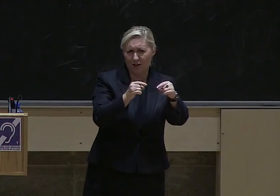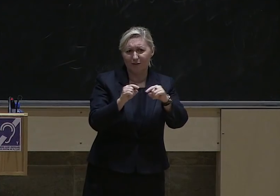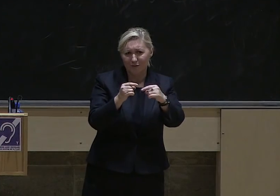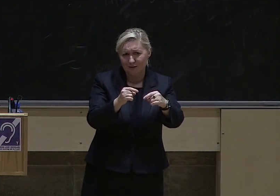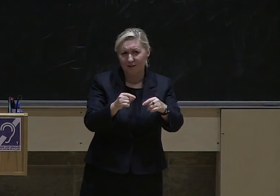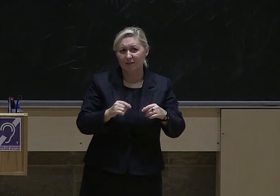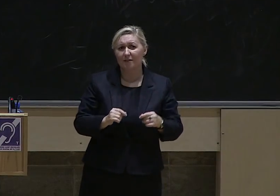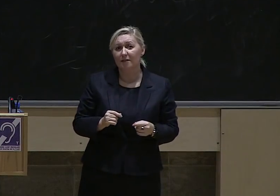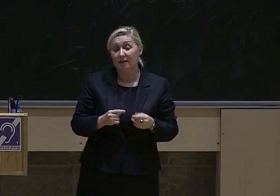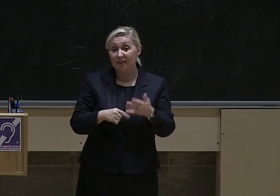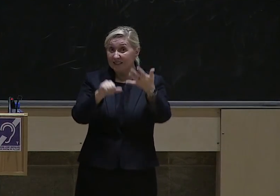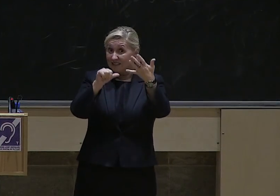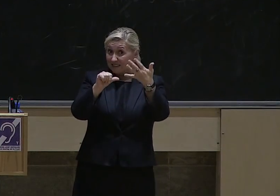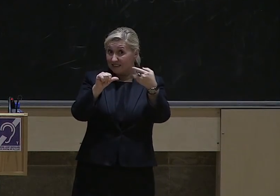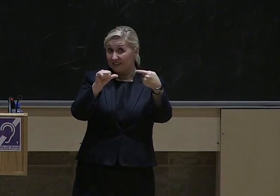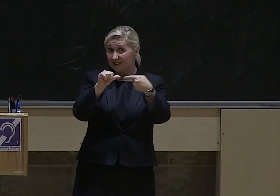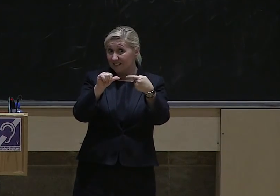funding to universities.